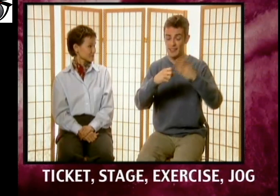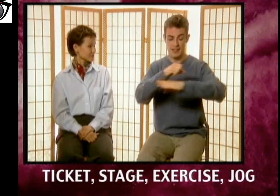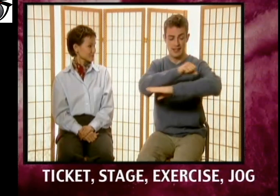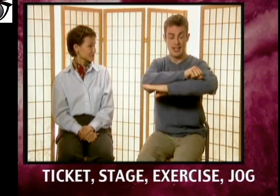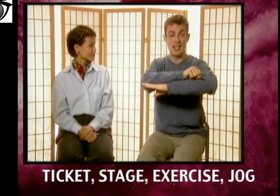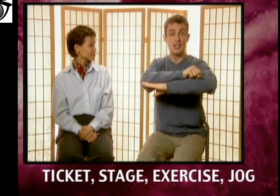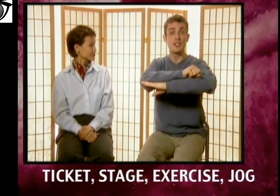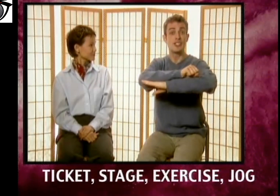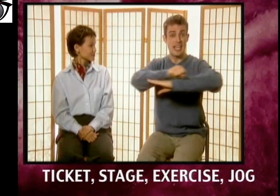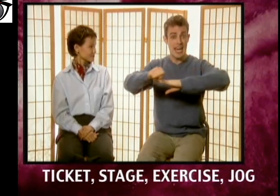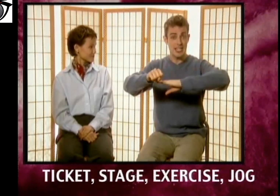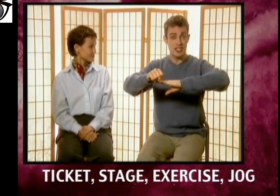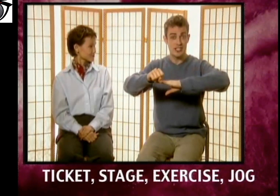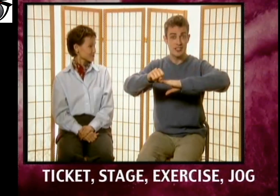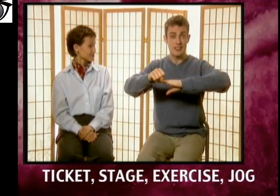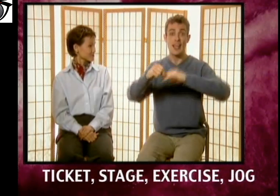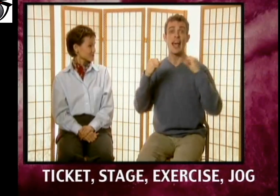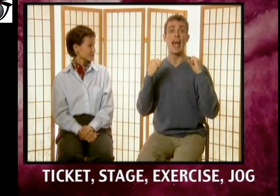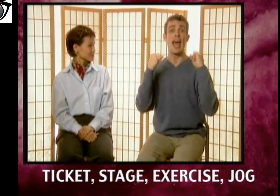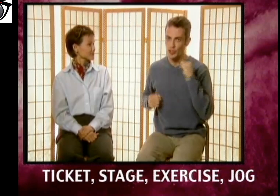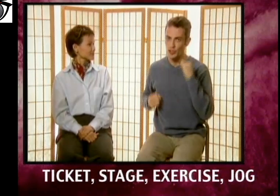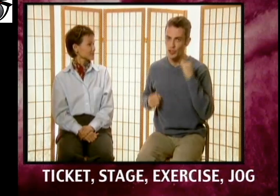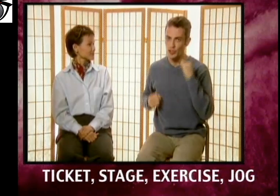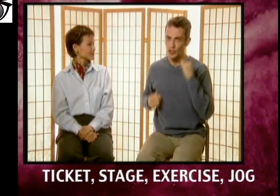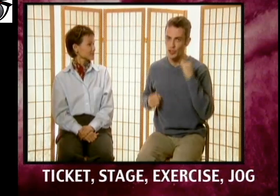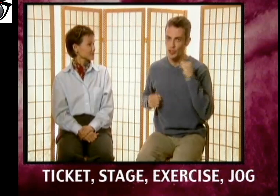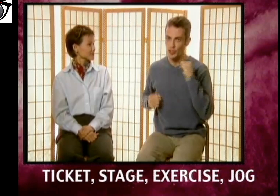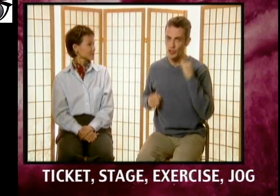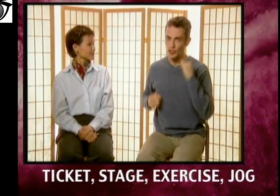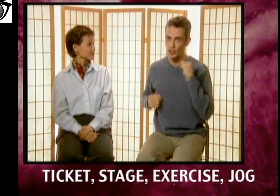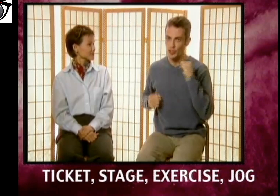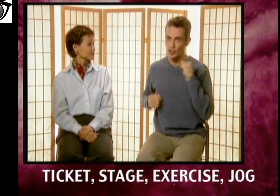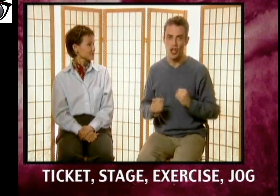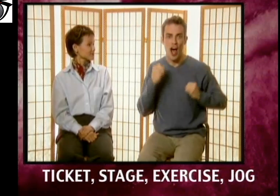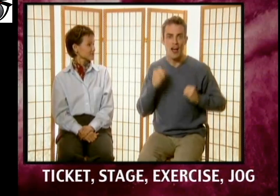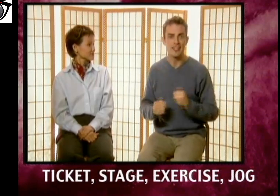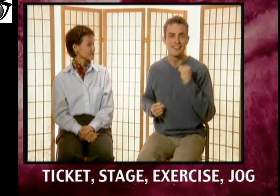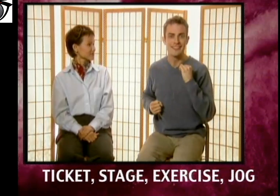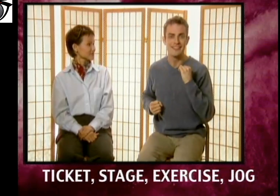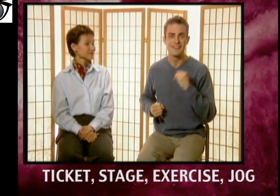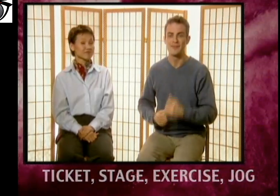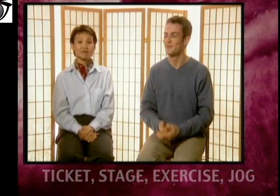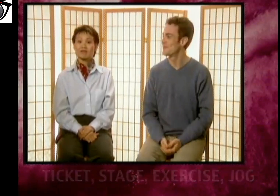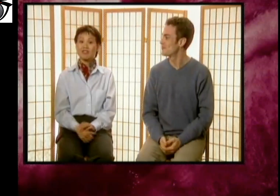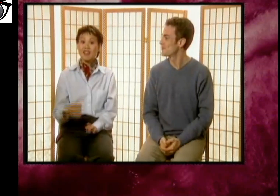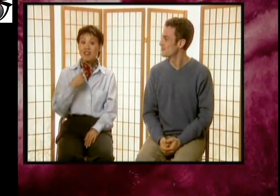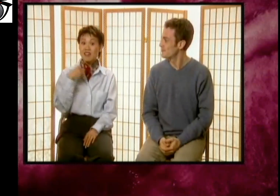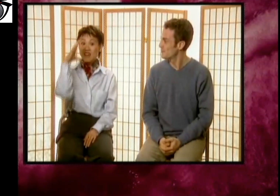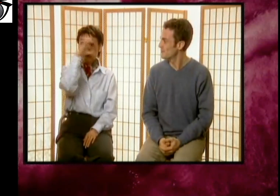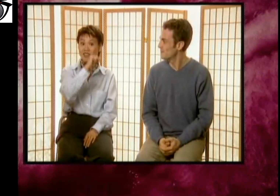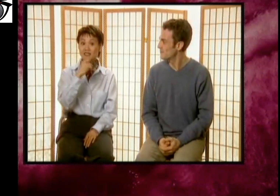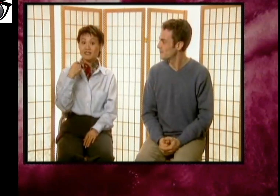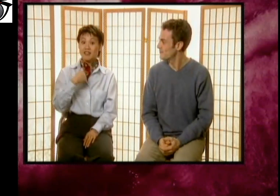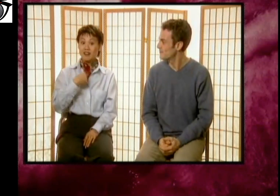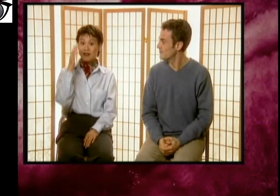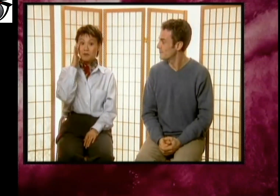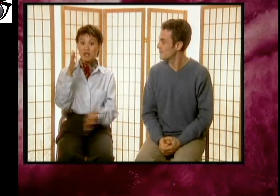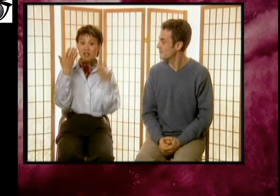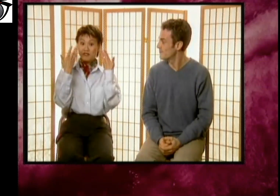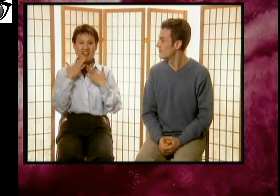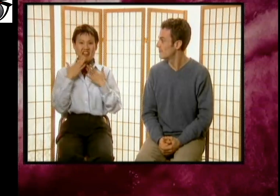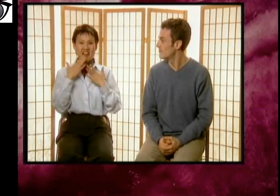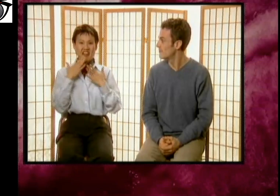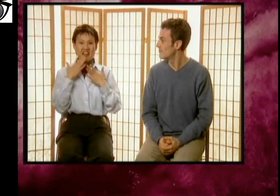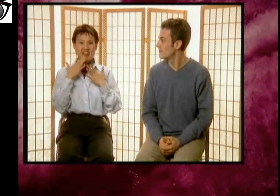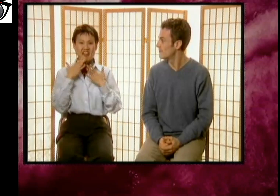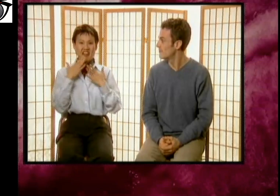Ticket, stage, exercise, jog. I guess I'll